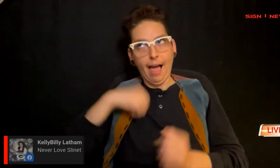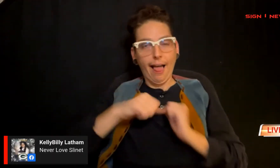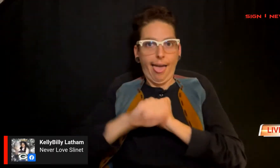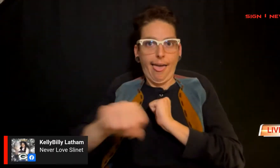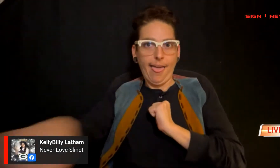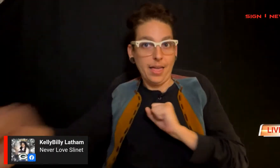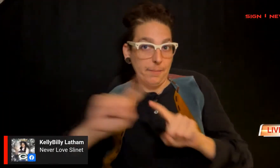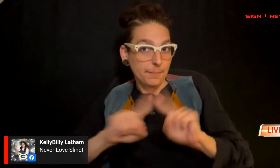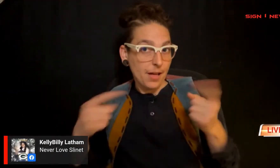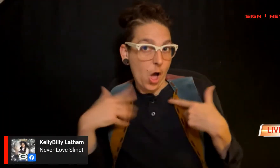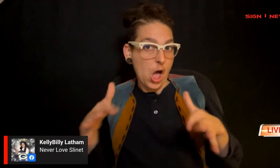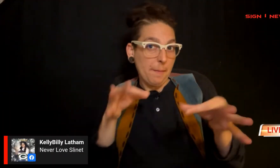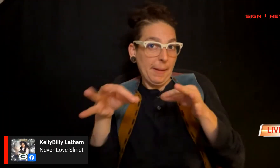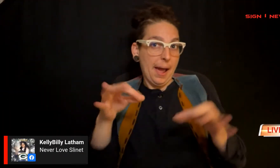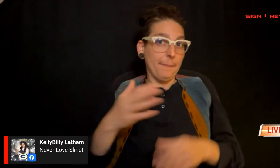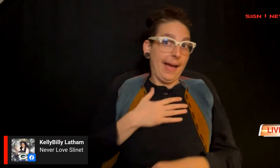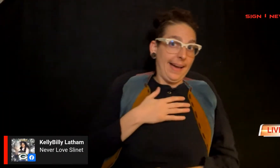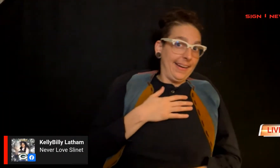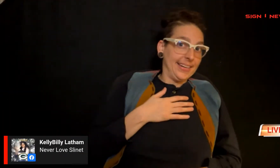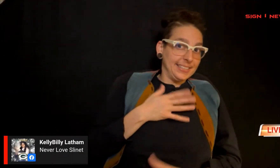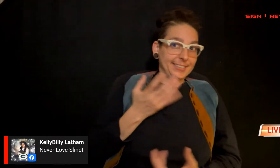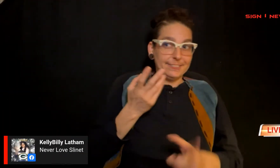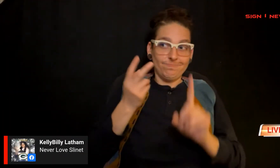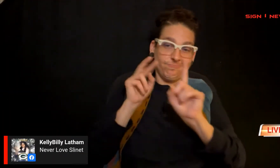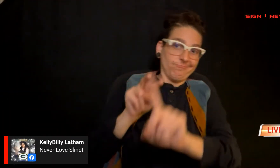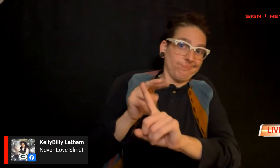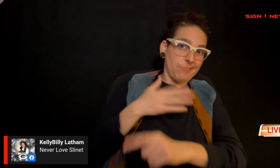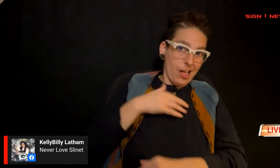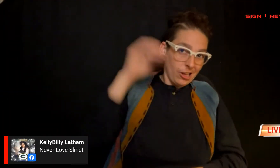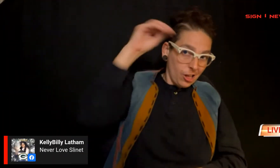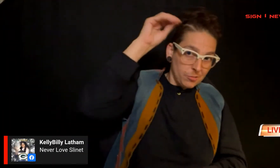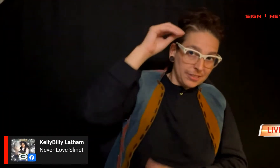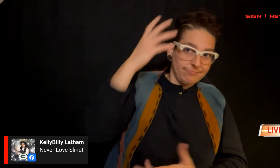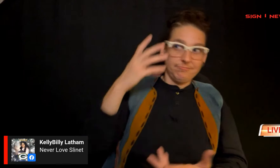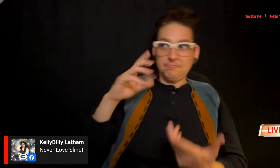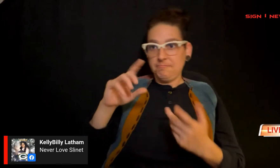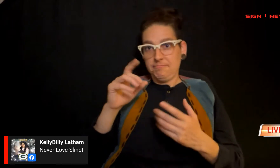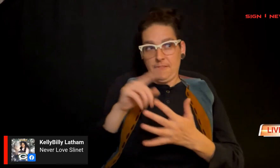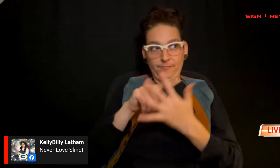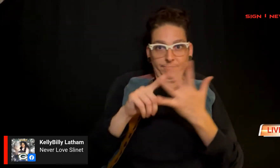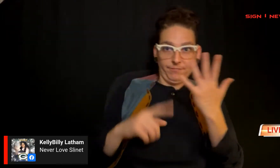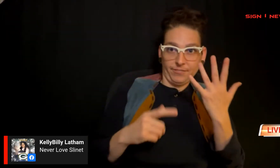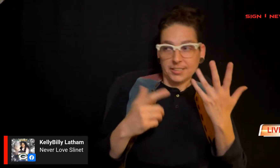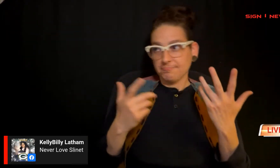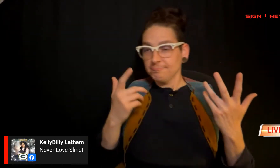Yeah, so I mean, go ahead and share your thoughts. I mean, I've shared mine, my thoughts and opinions,